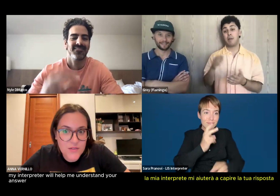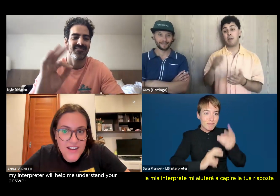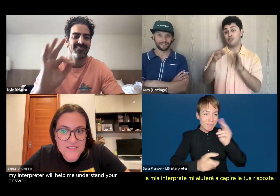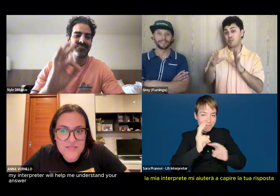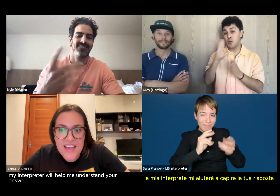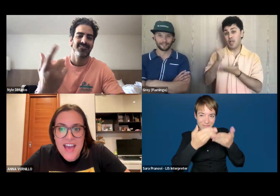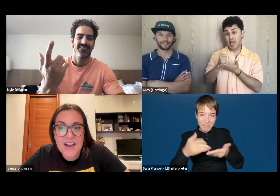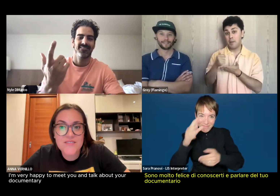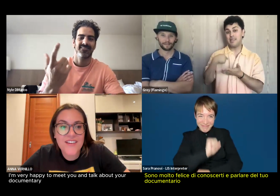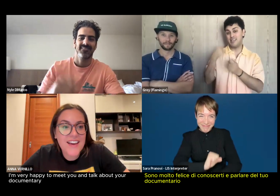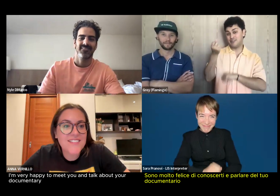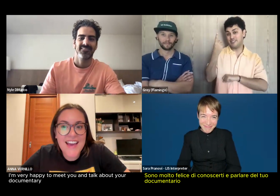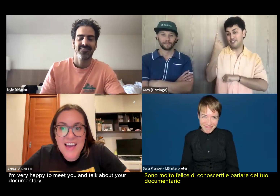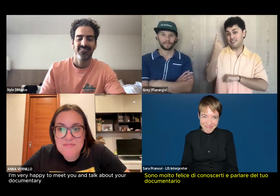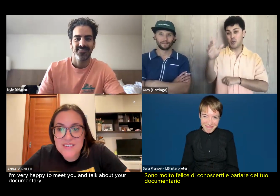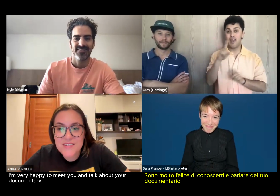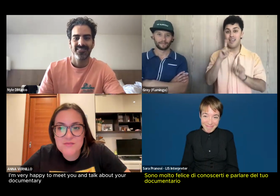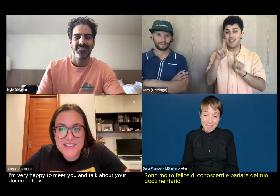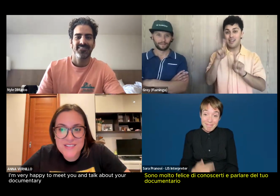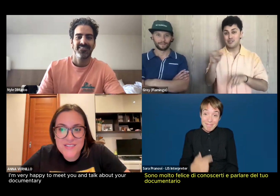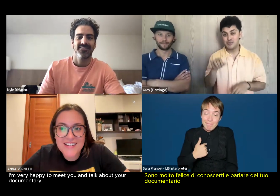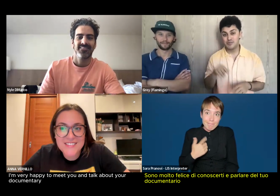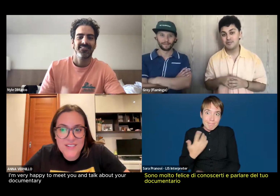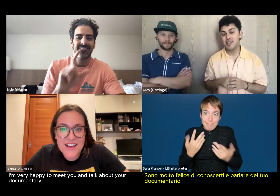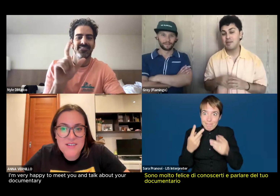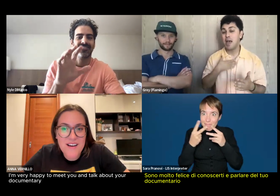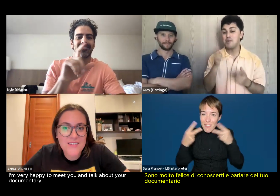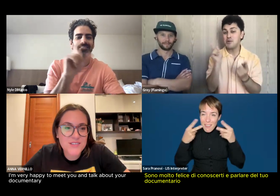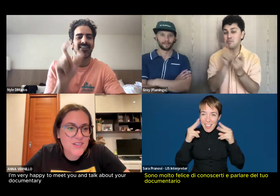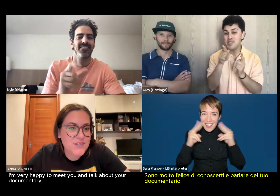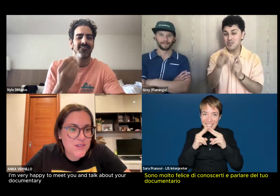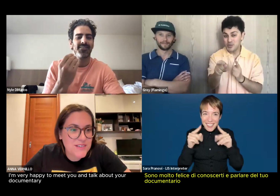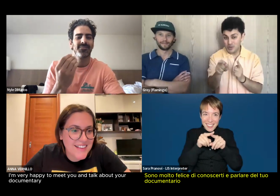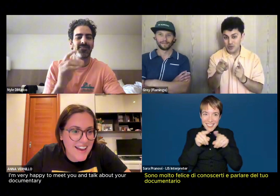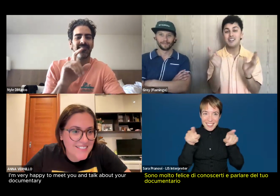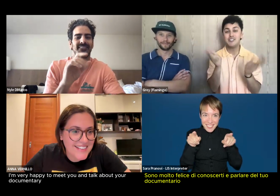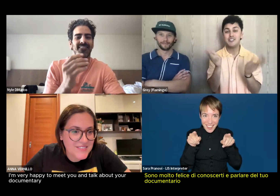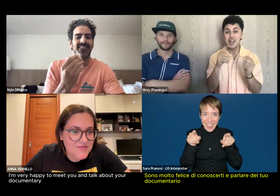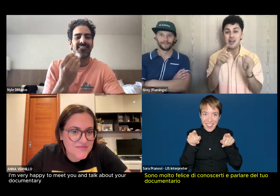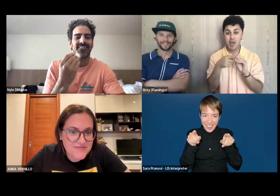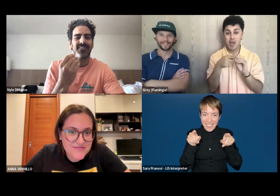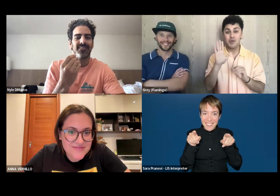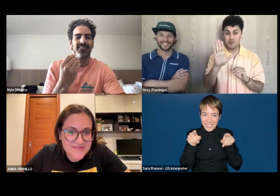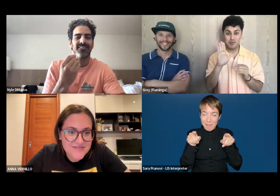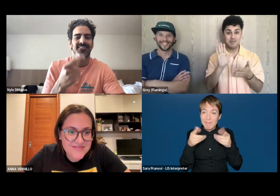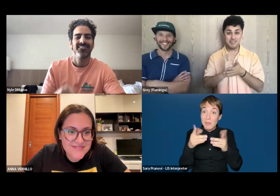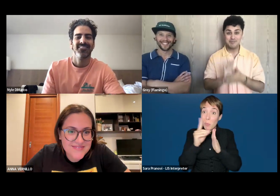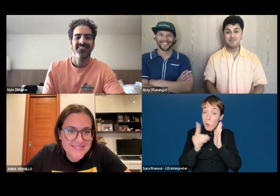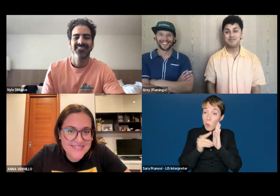your answer. I'm very happy to meet you and talk about your documentary.